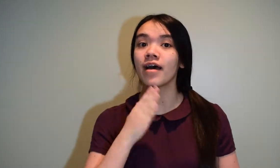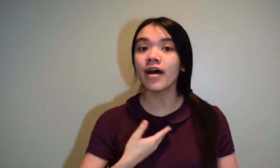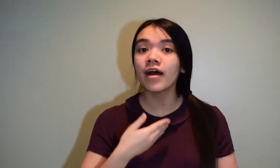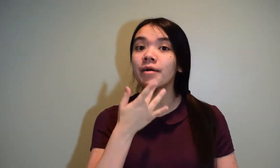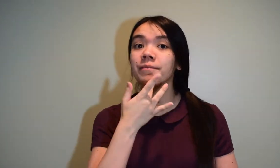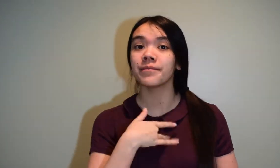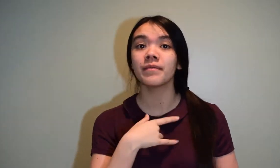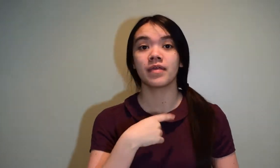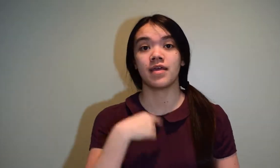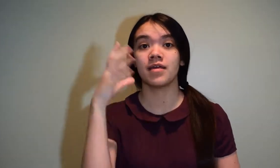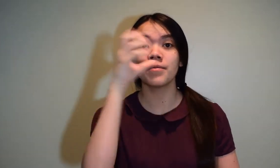miss my daughter's birthday anymore.